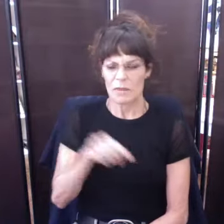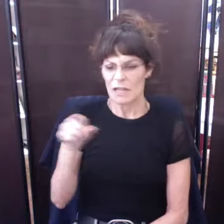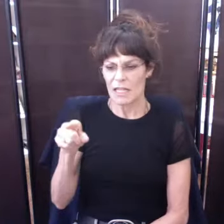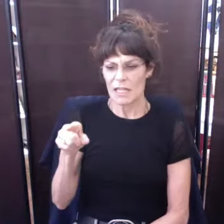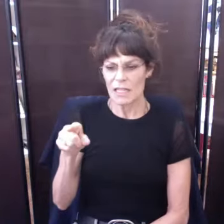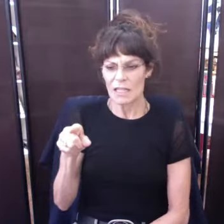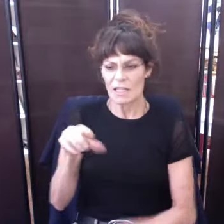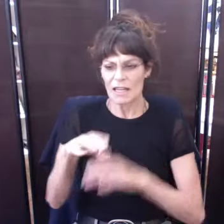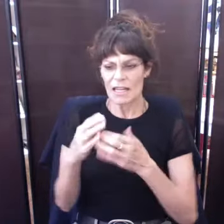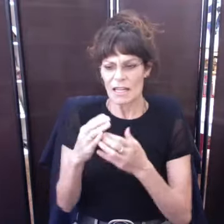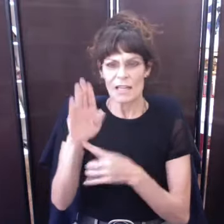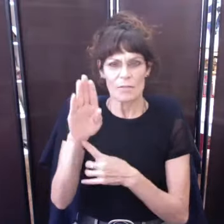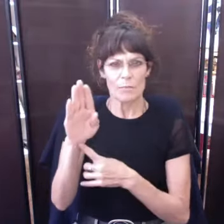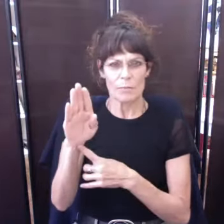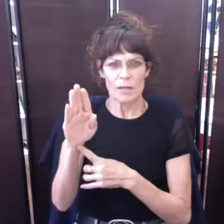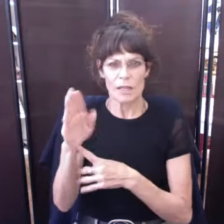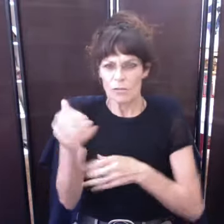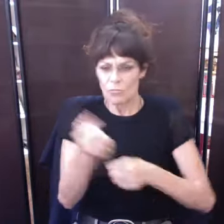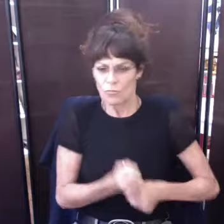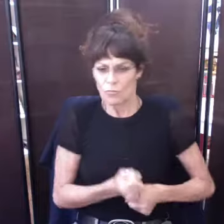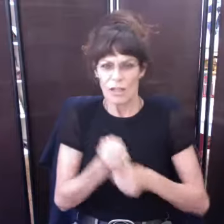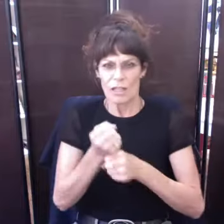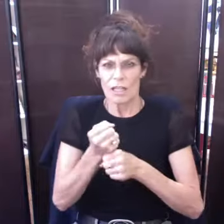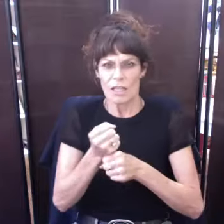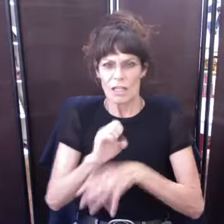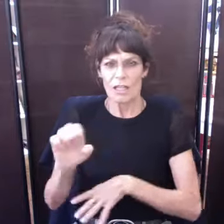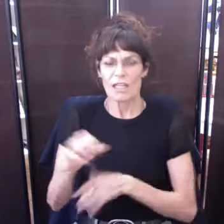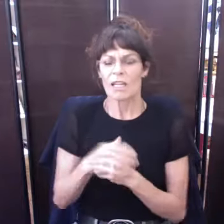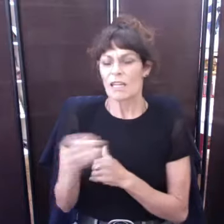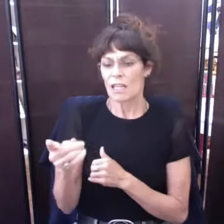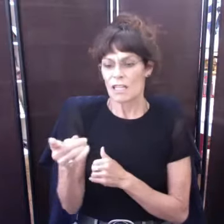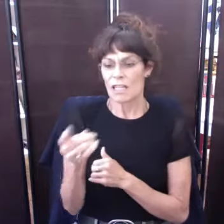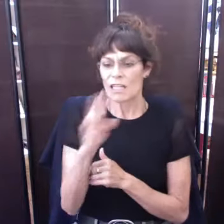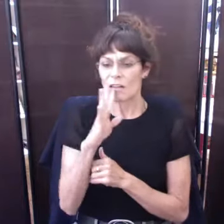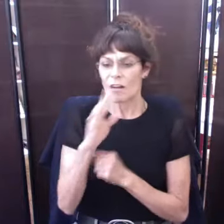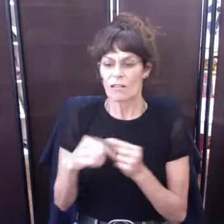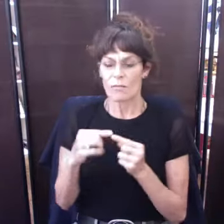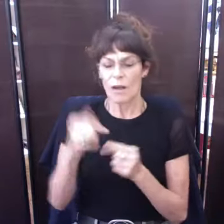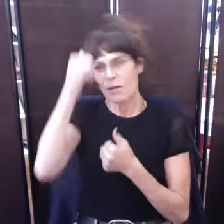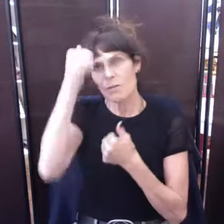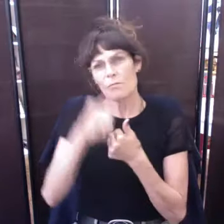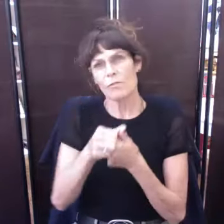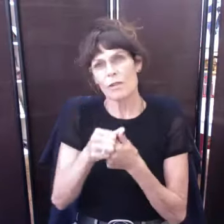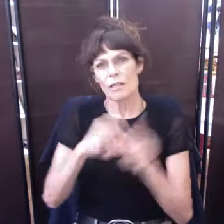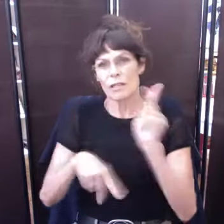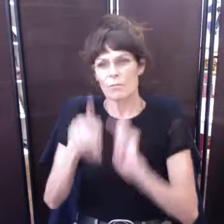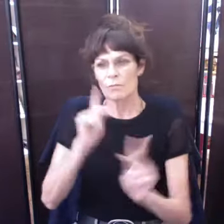boozer trustee. And he always talks about remembering the people that are in their last 30 days.